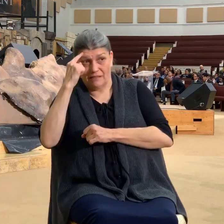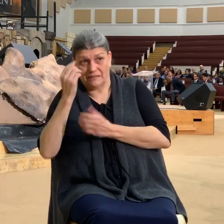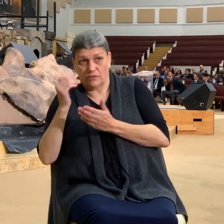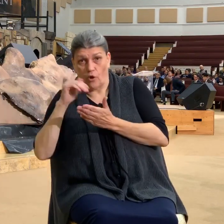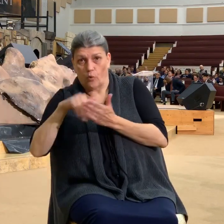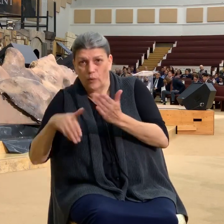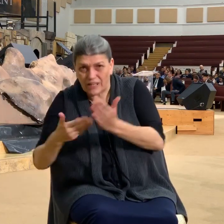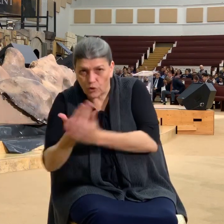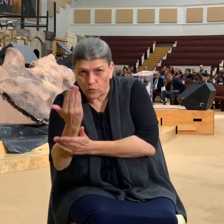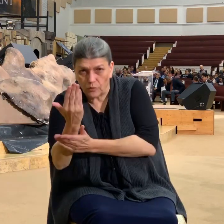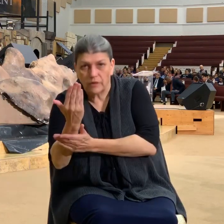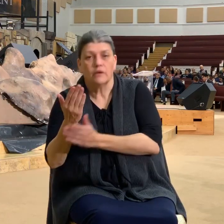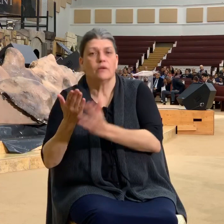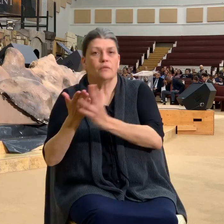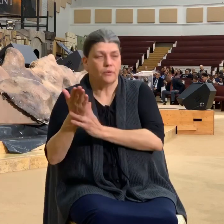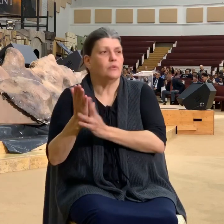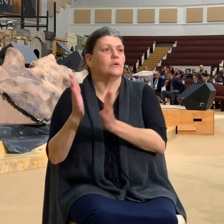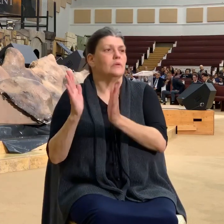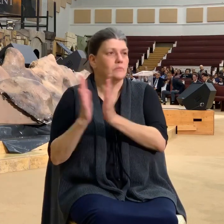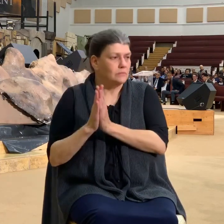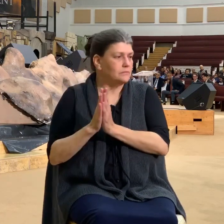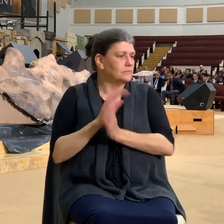So, in those moments where you,